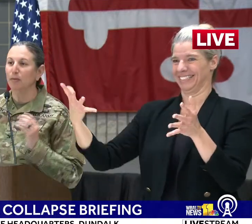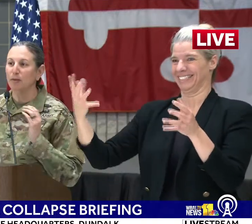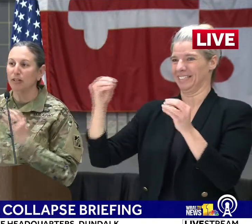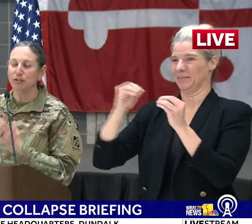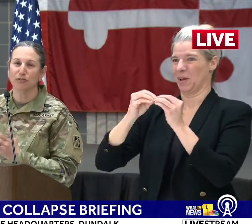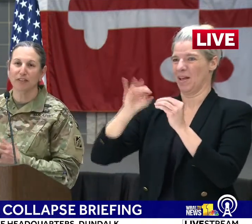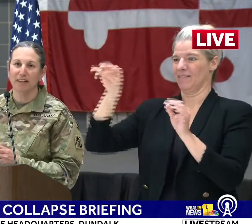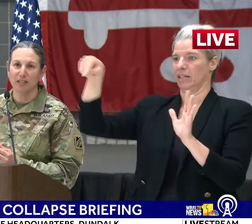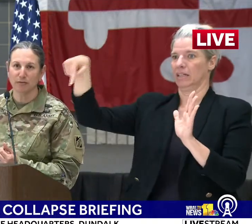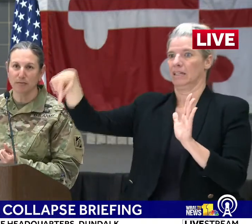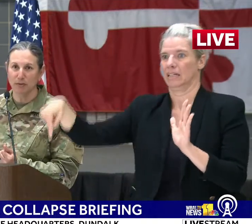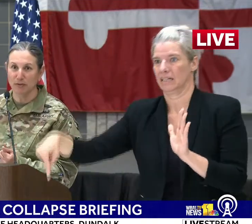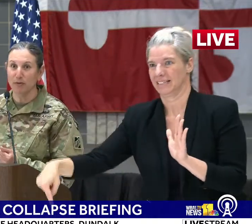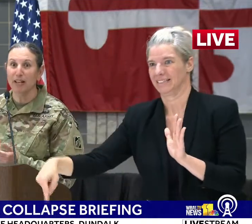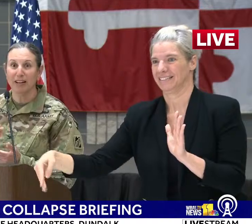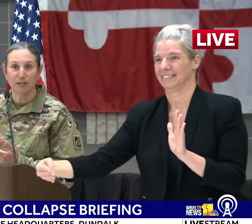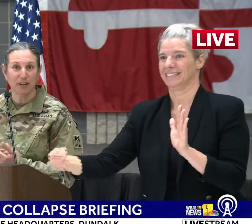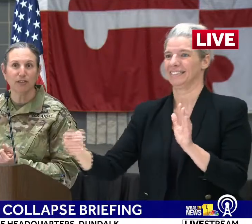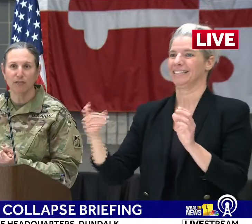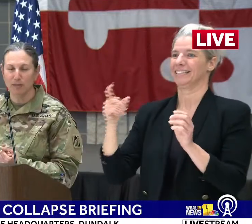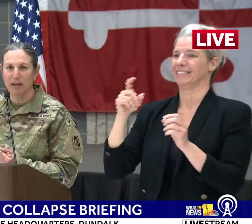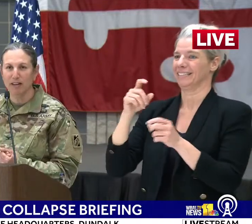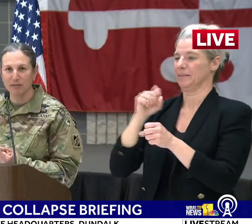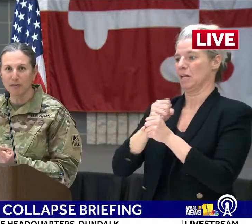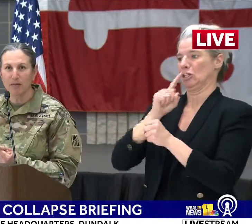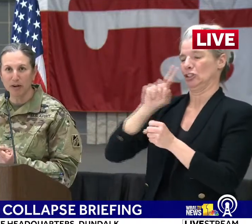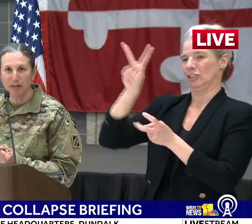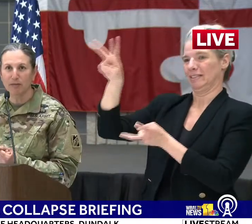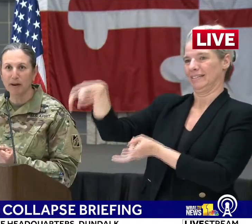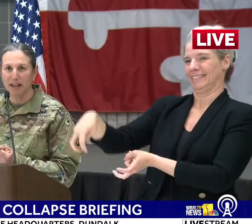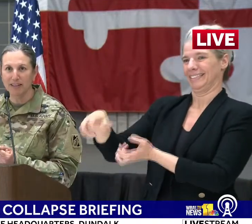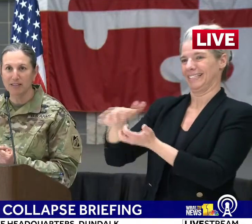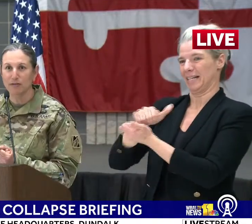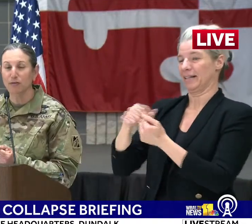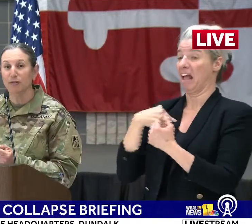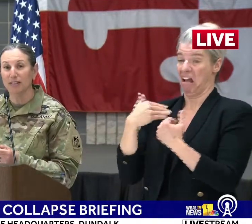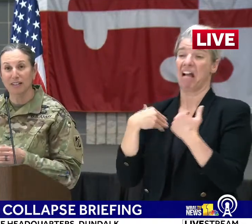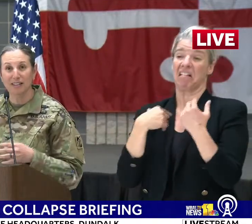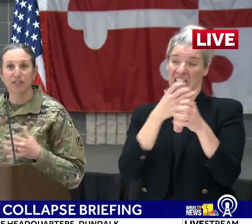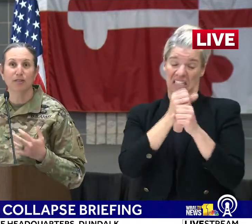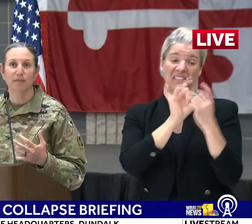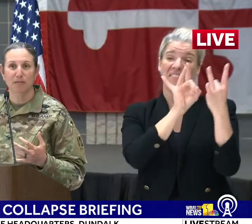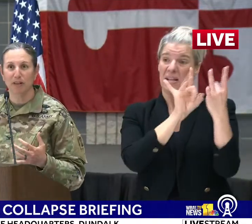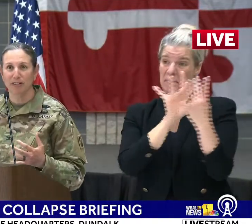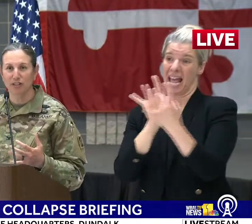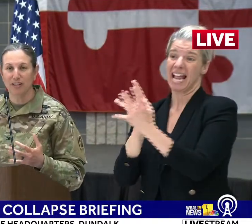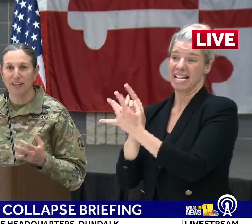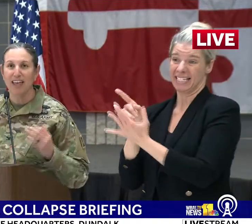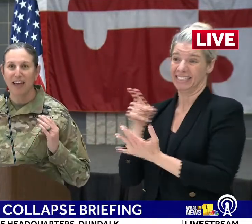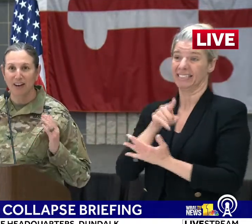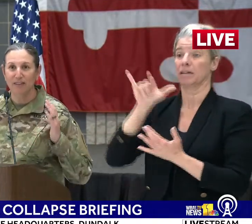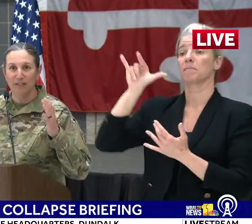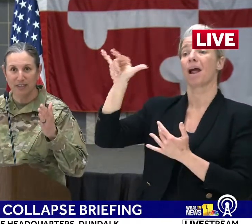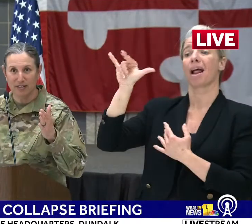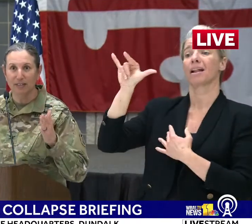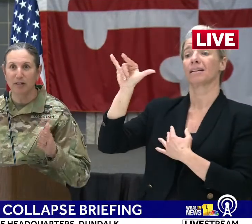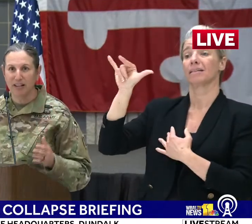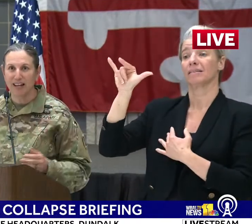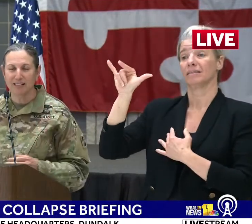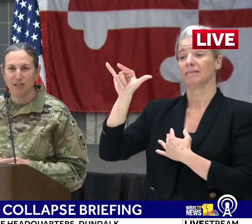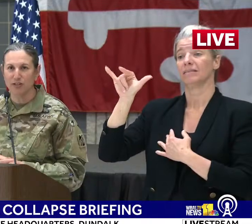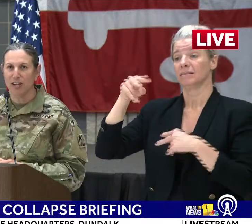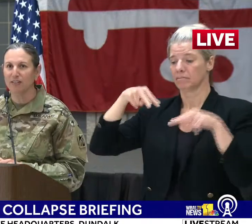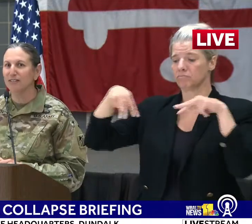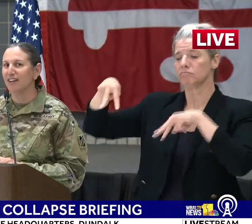around, and we want to make sure that that's removed. We got direct feedback from our Maryland pilots who conducted a ship simulation of